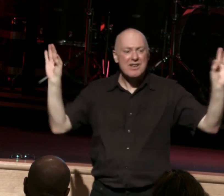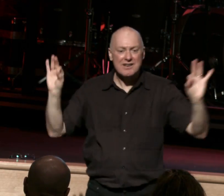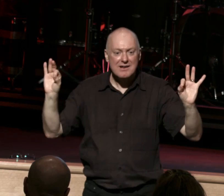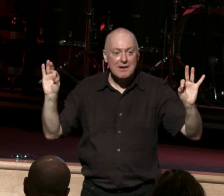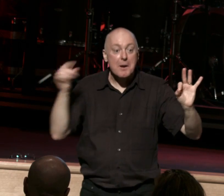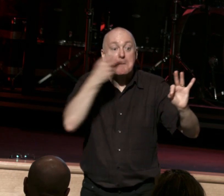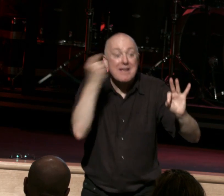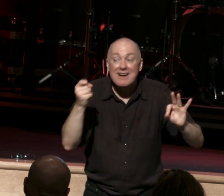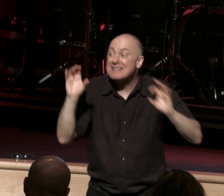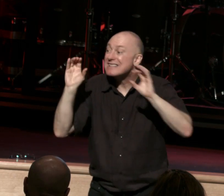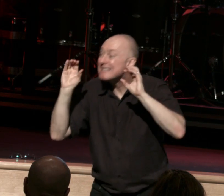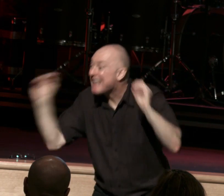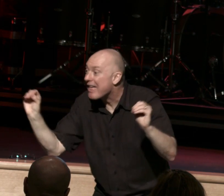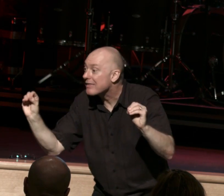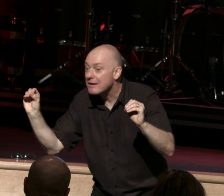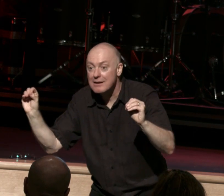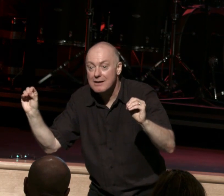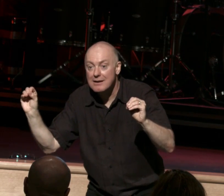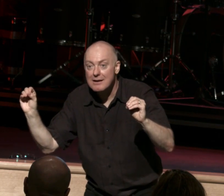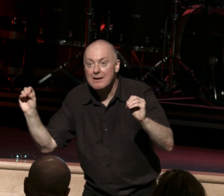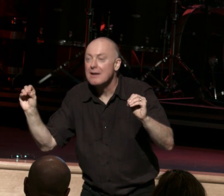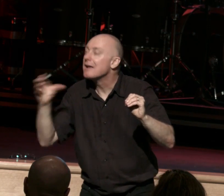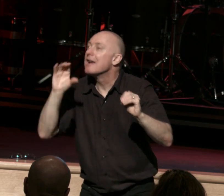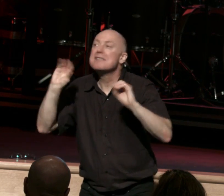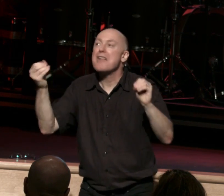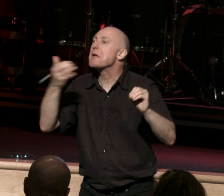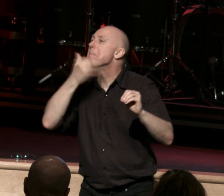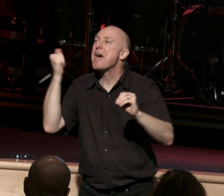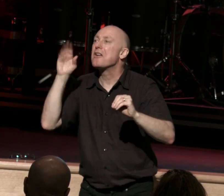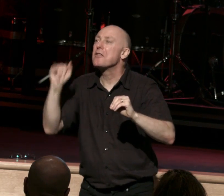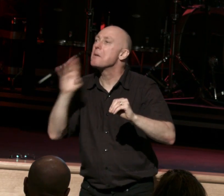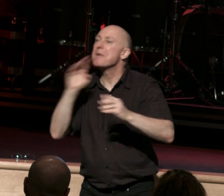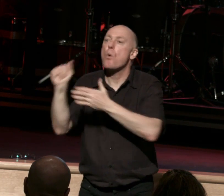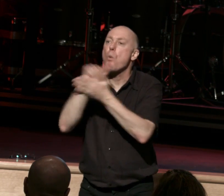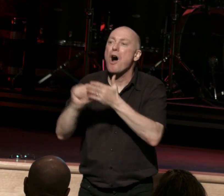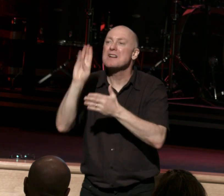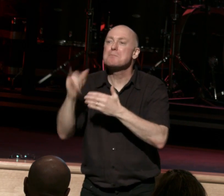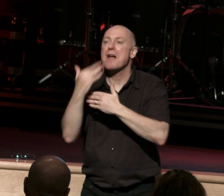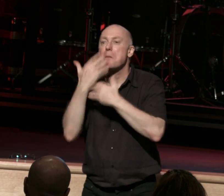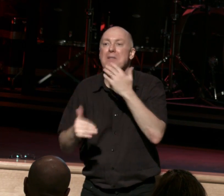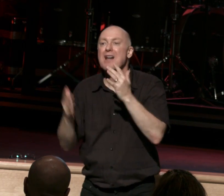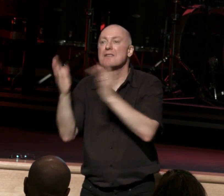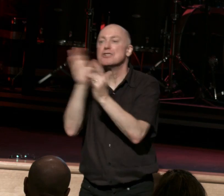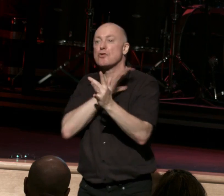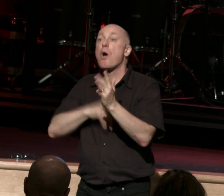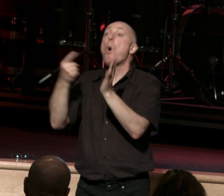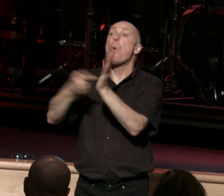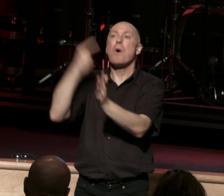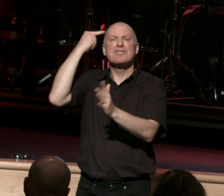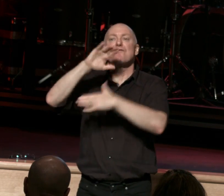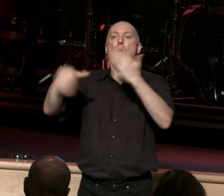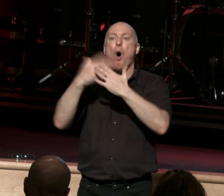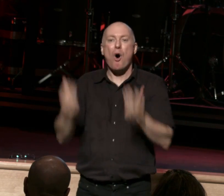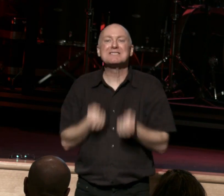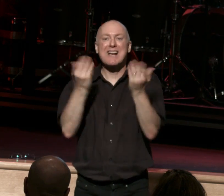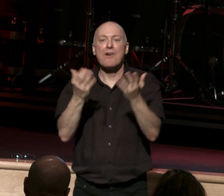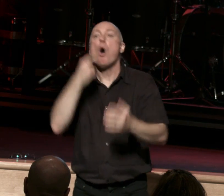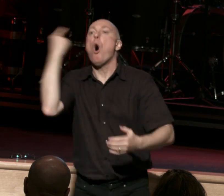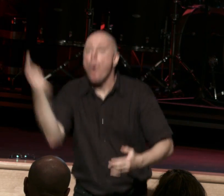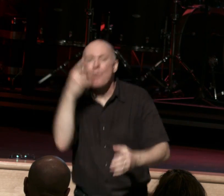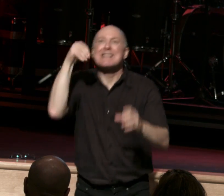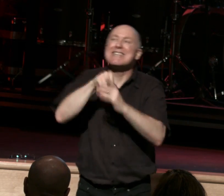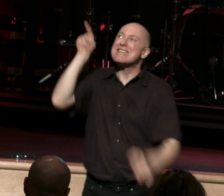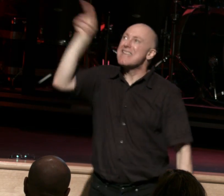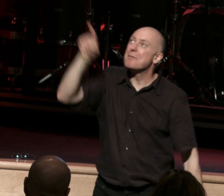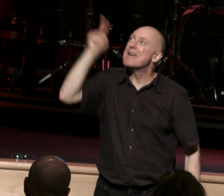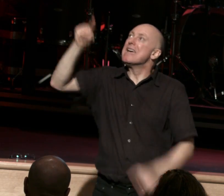I'm free. Because there's nothing that equates with being washed by the blood of Jesus Christ found in the once and for all sacrifice that